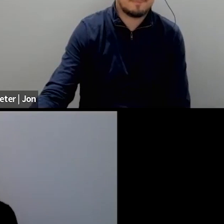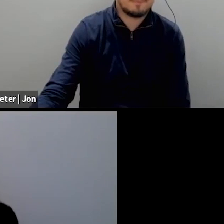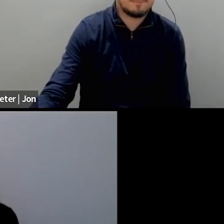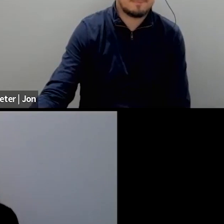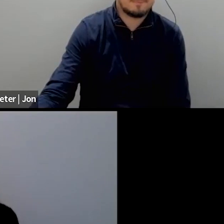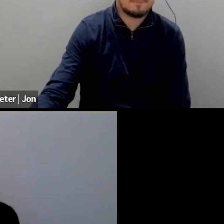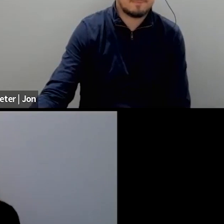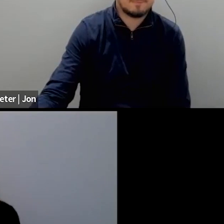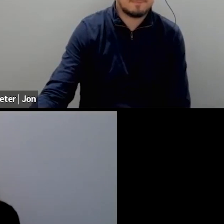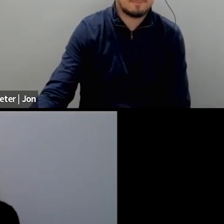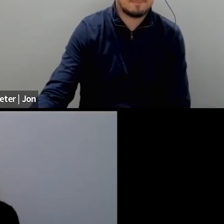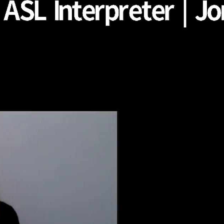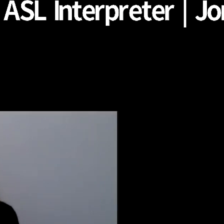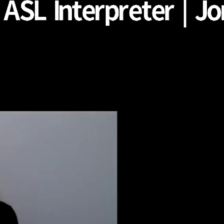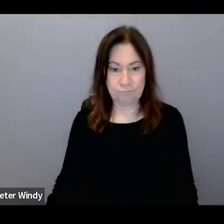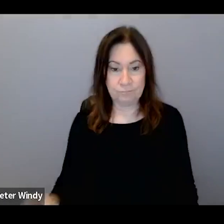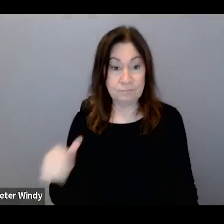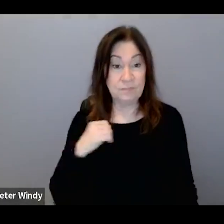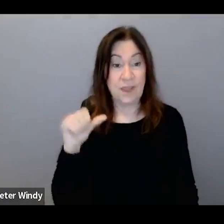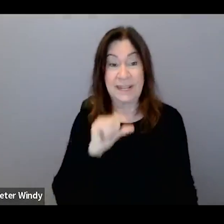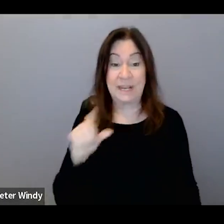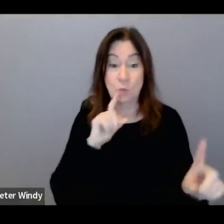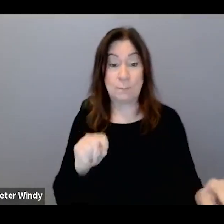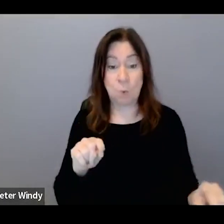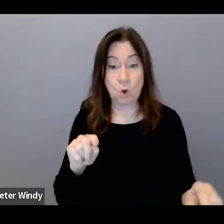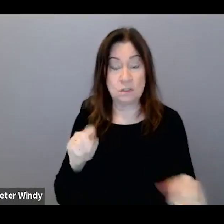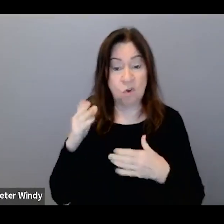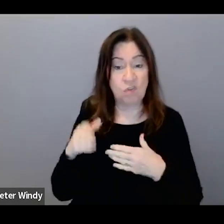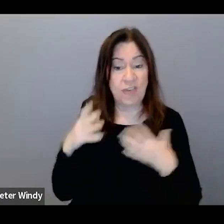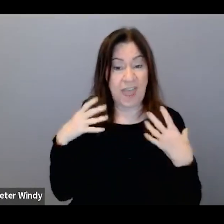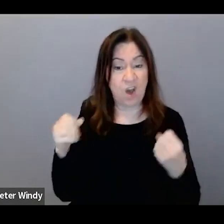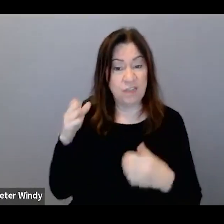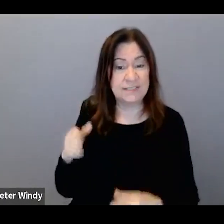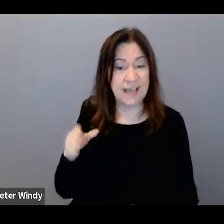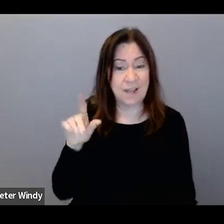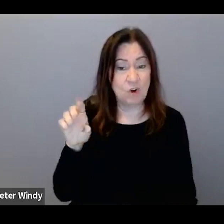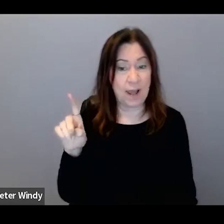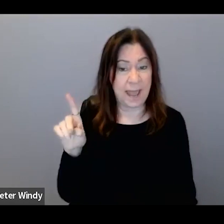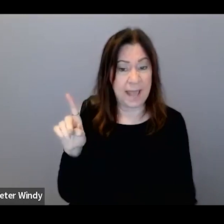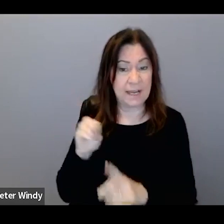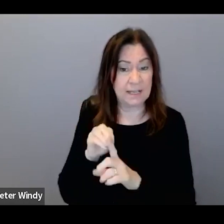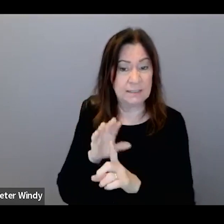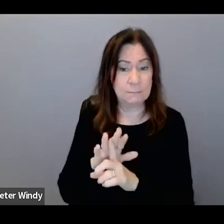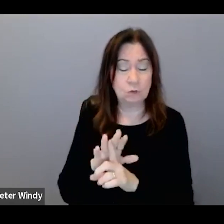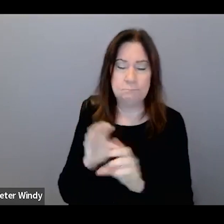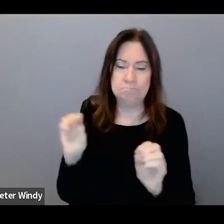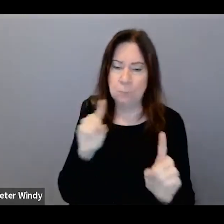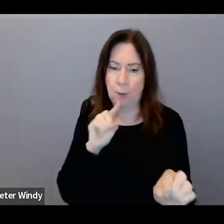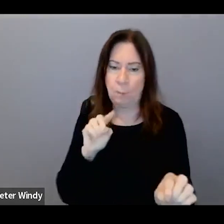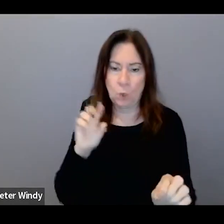lead issues on the health side. No, we have not had any reports of that.